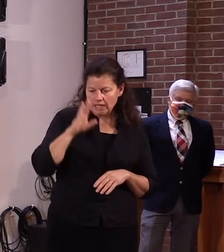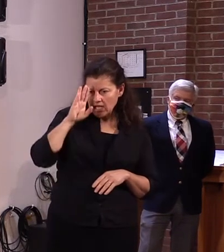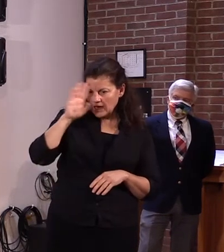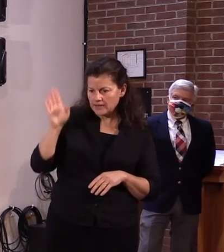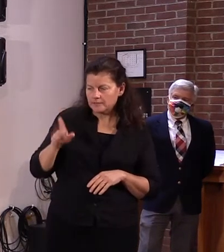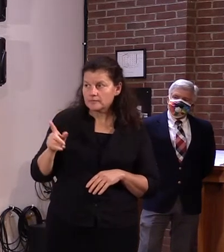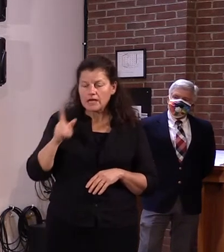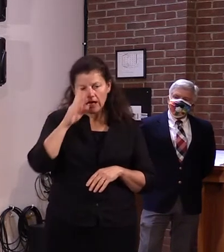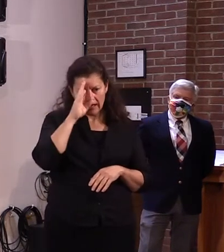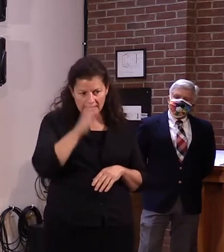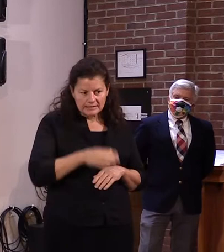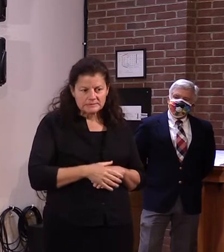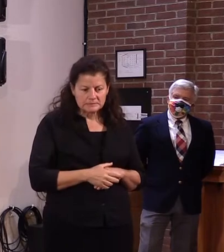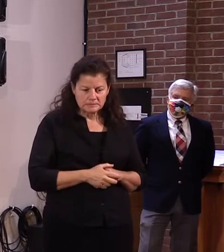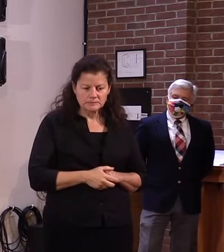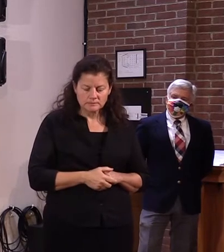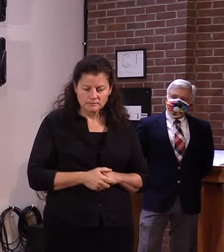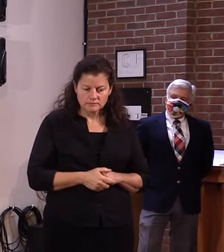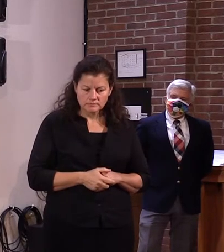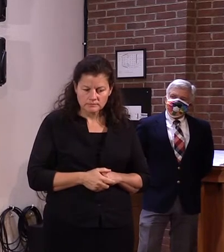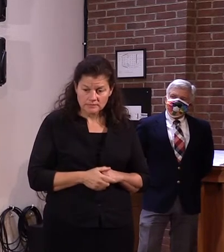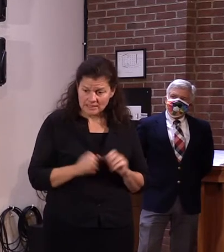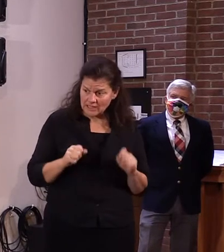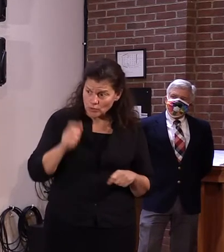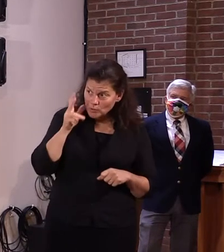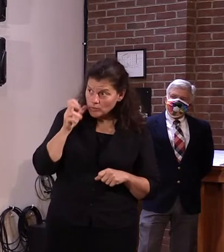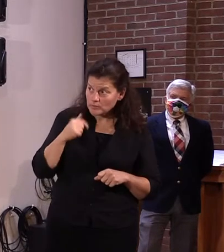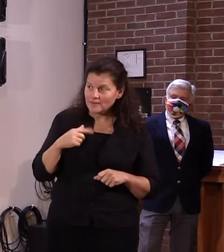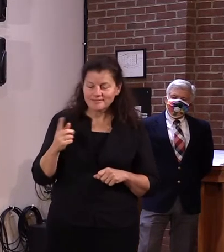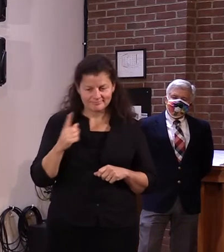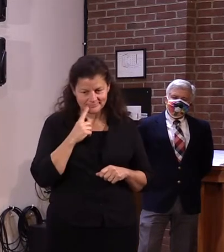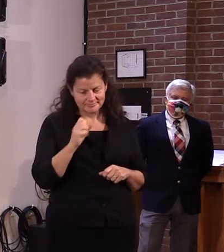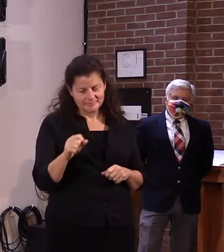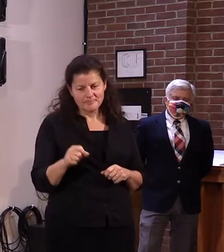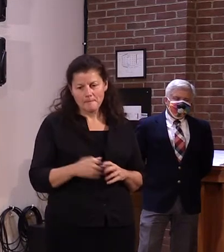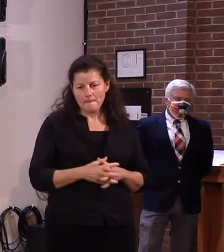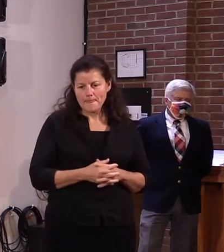Hi. Hi, Steve. Hi, can you hear me? We can.